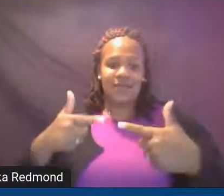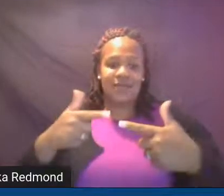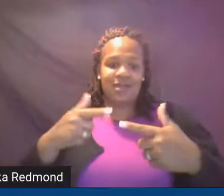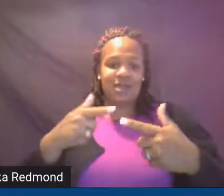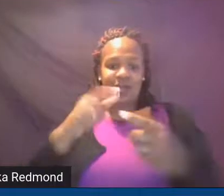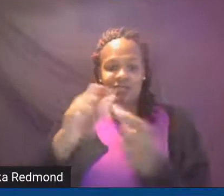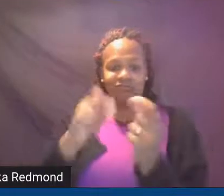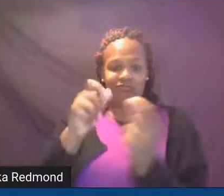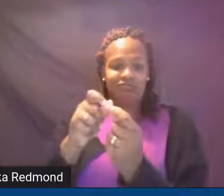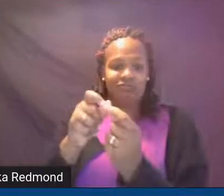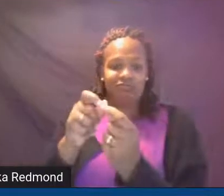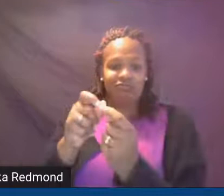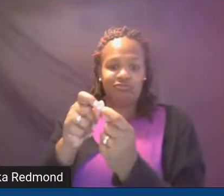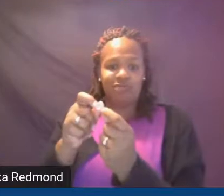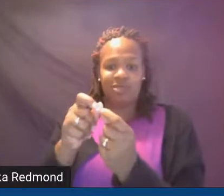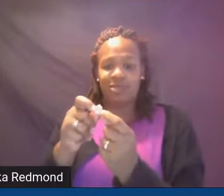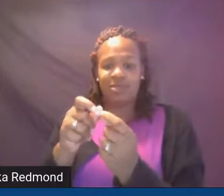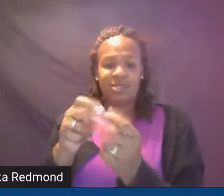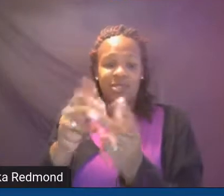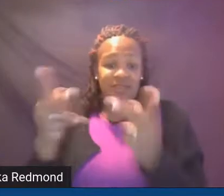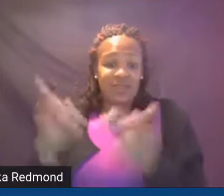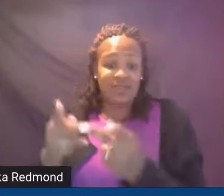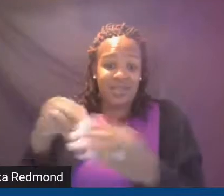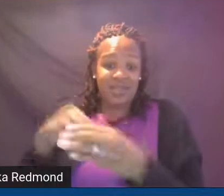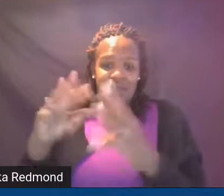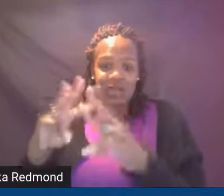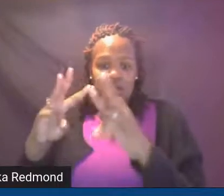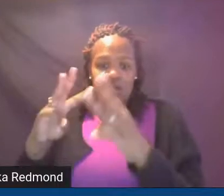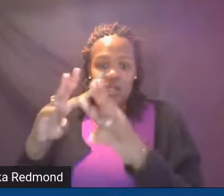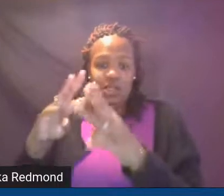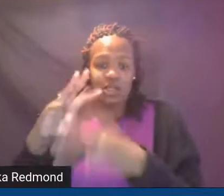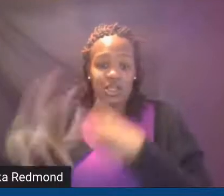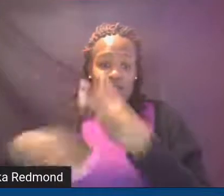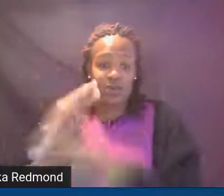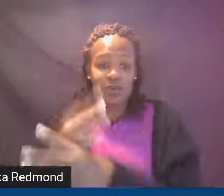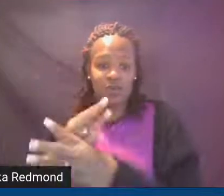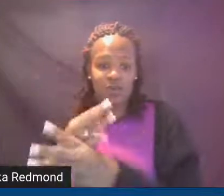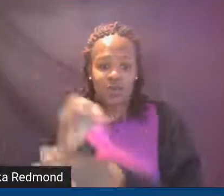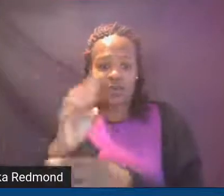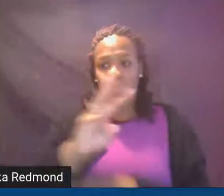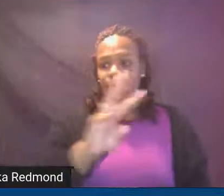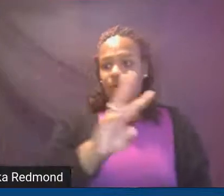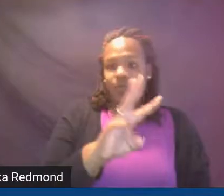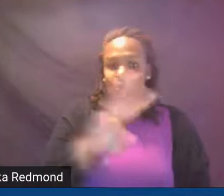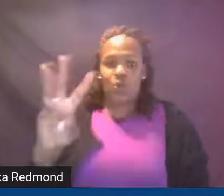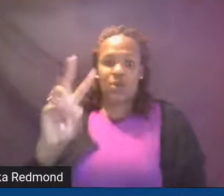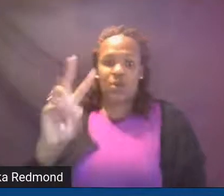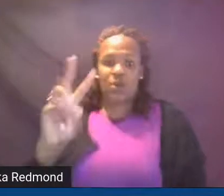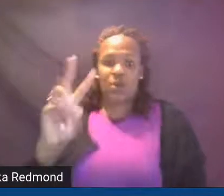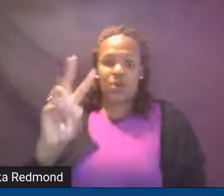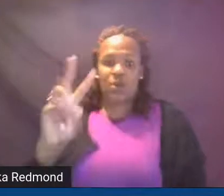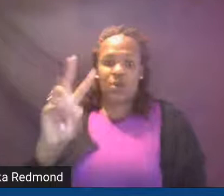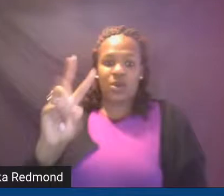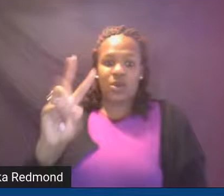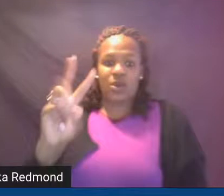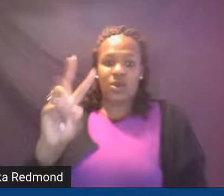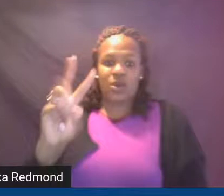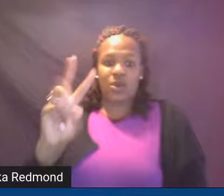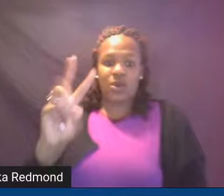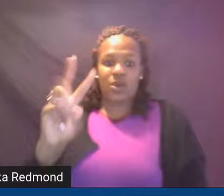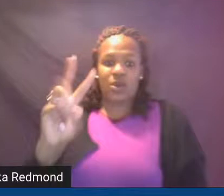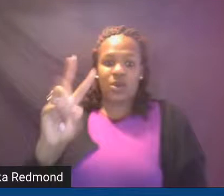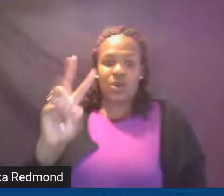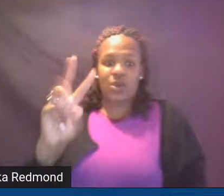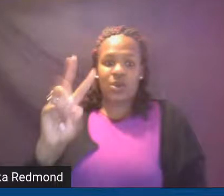engaging somebody in, you know, some parts of West Virginia that maybe you never had before. And I think